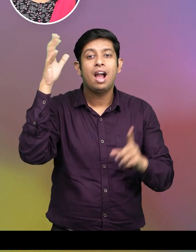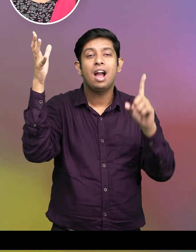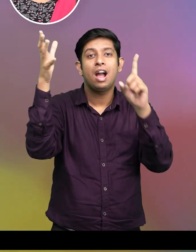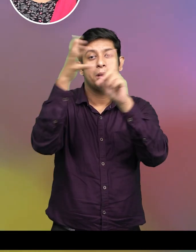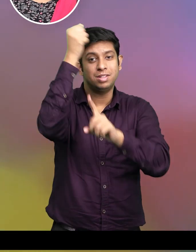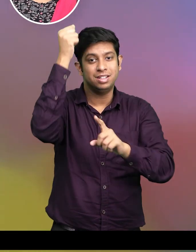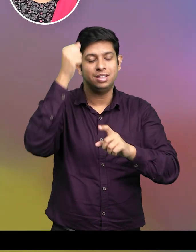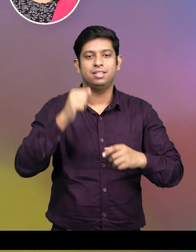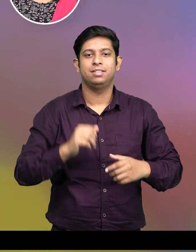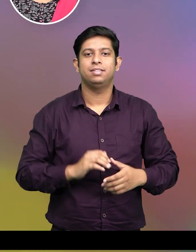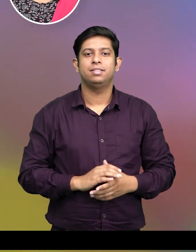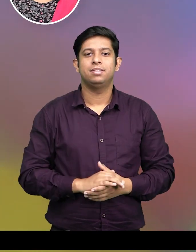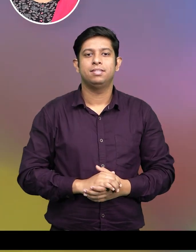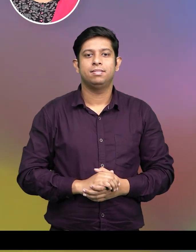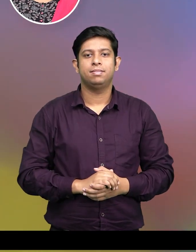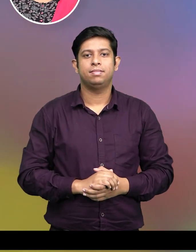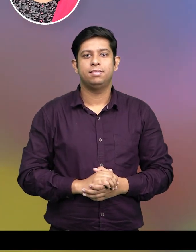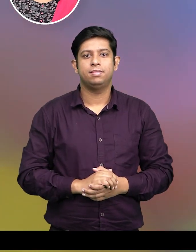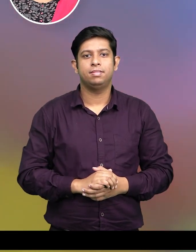Learning outcomes.